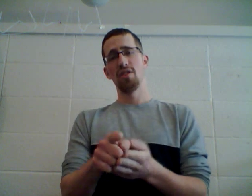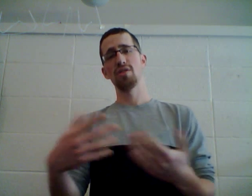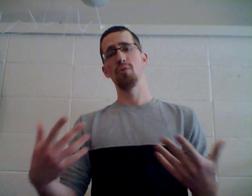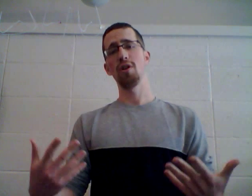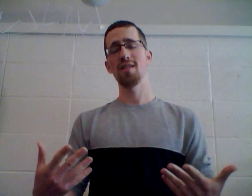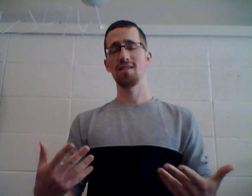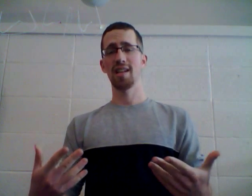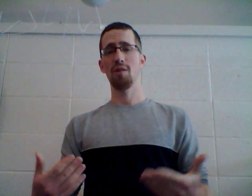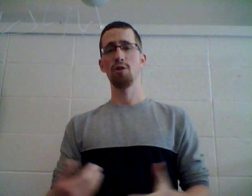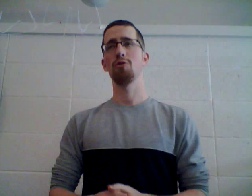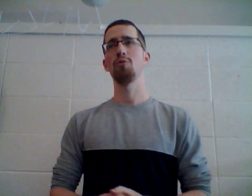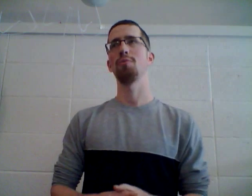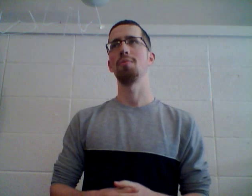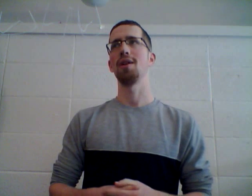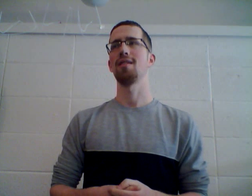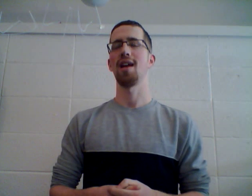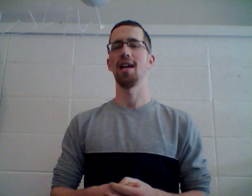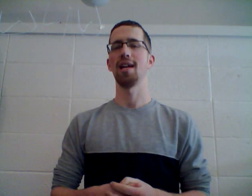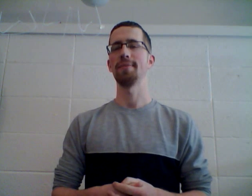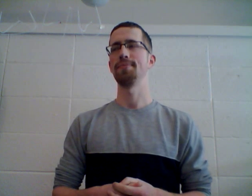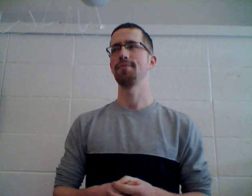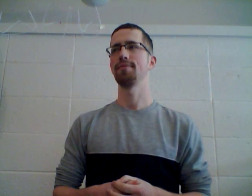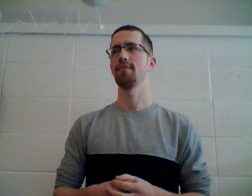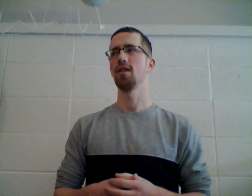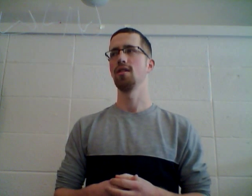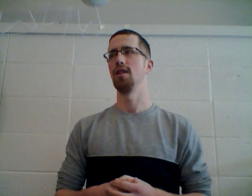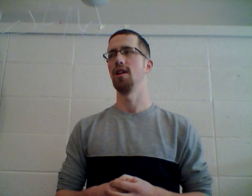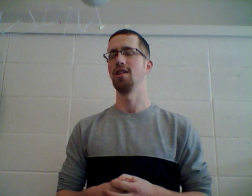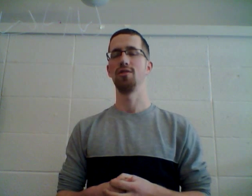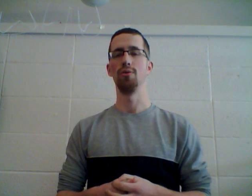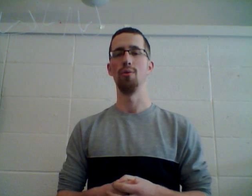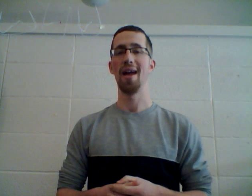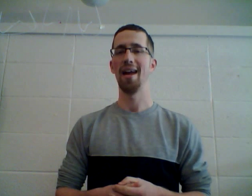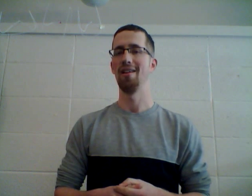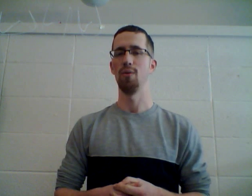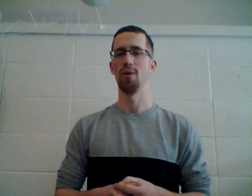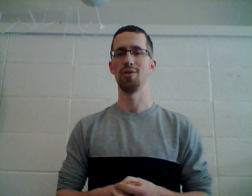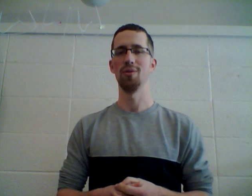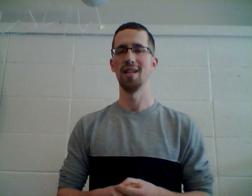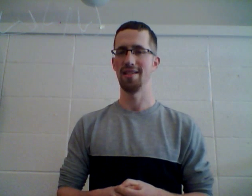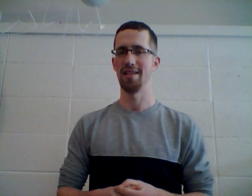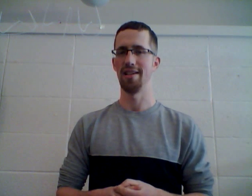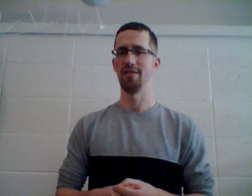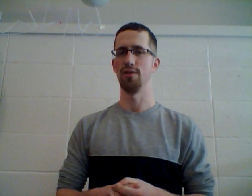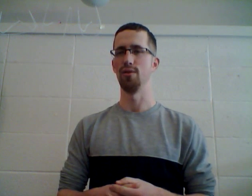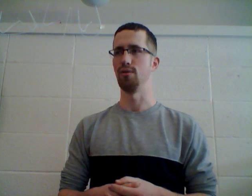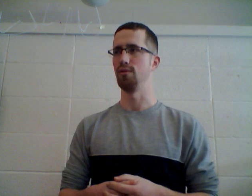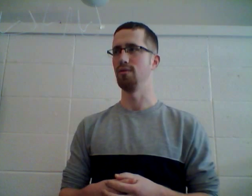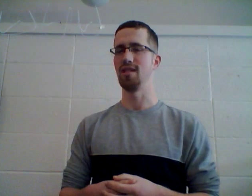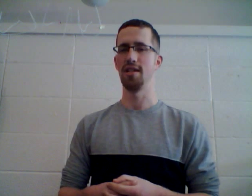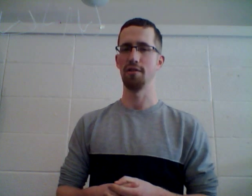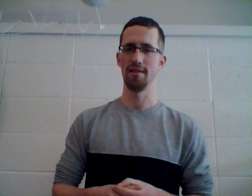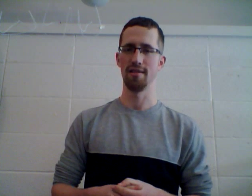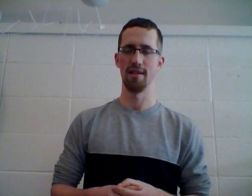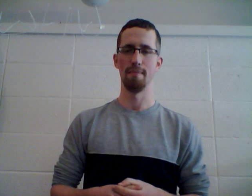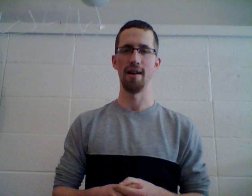there's a word in sign language which means like to wane or to lessen, to decrease the